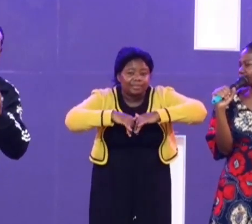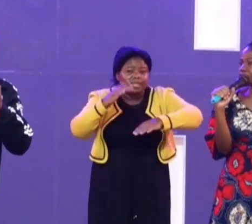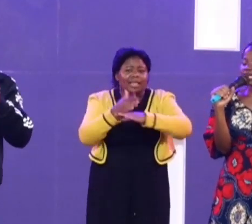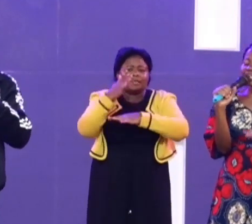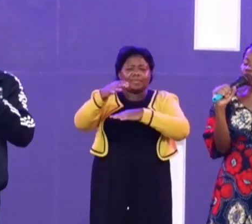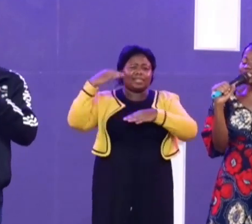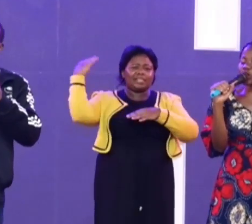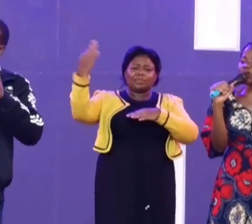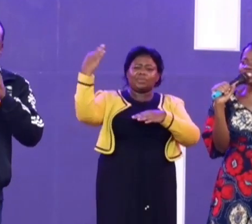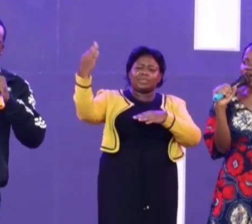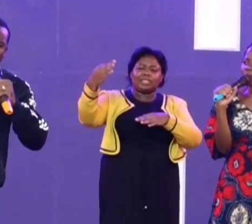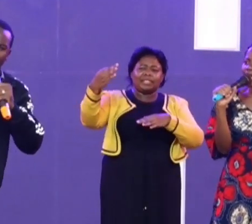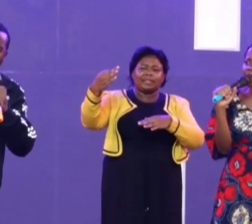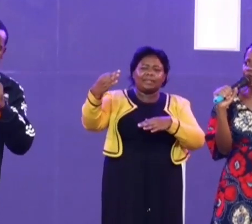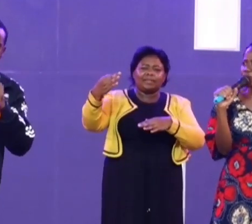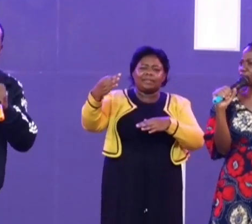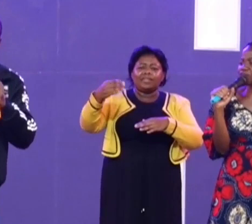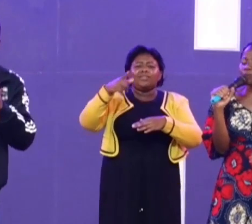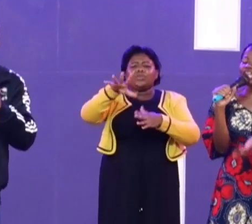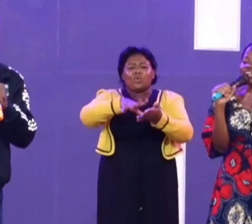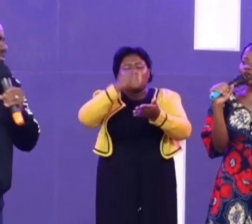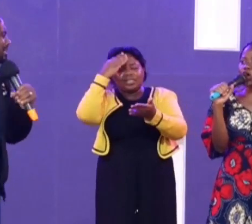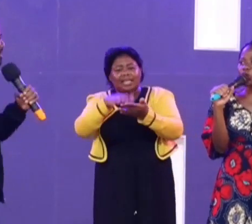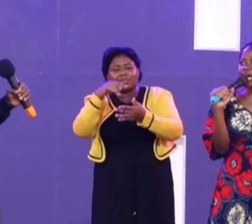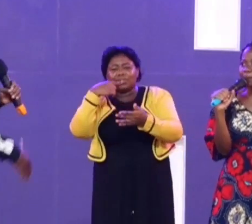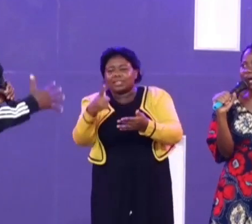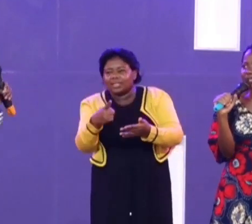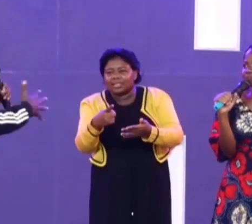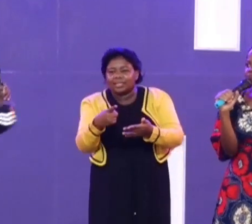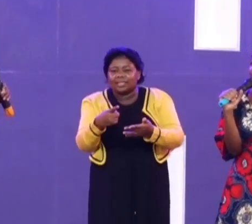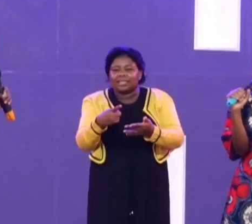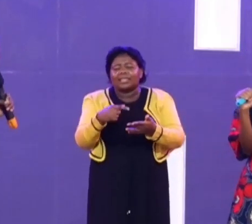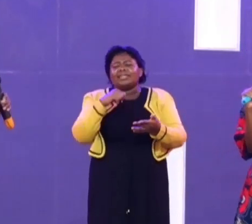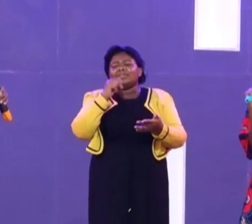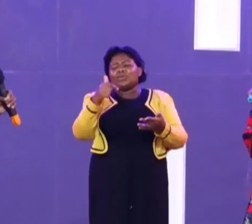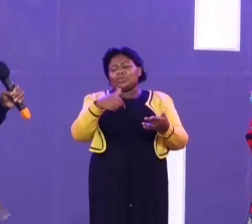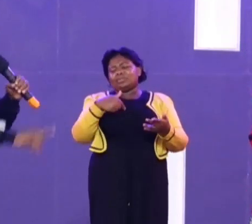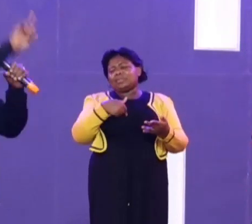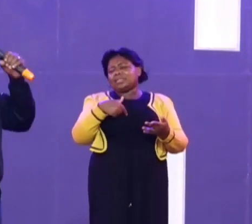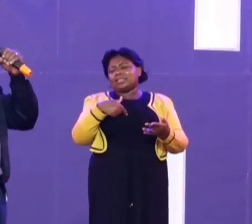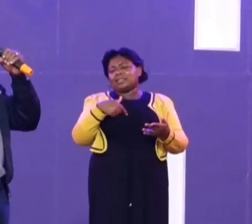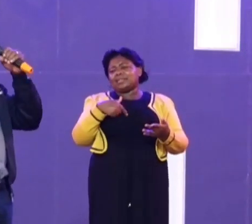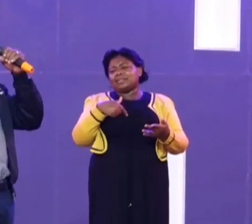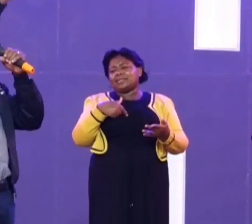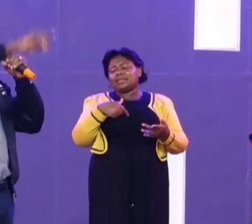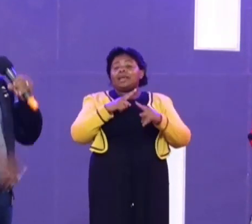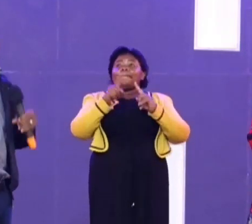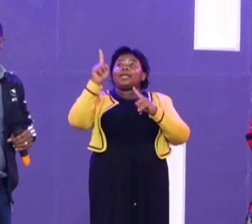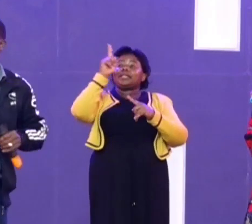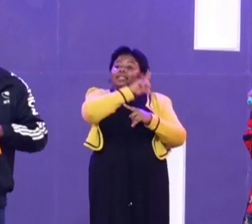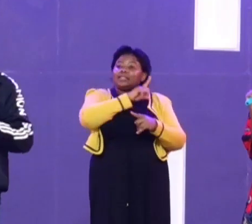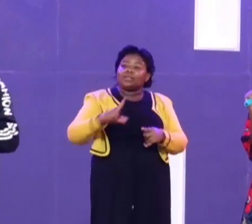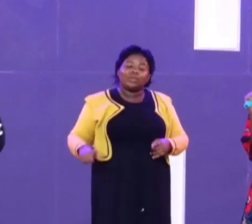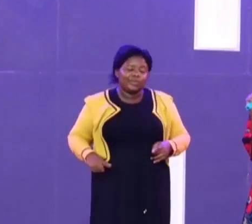this message. Ngatuma zokwelezo. You will learn to say. Muna yigo kugamba. It is not I. Siyenze. But it is the Lord. Na